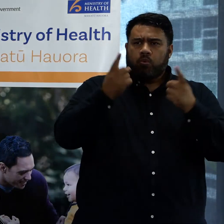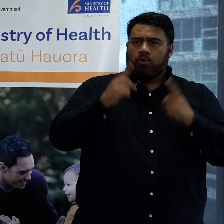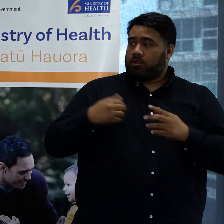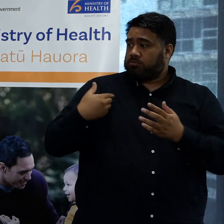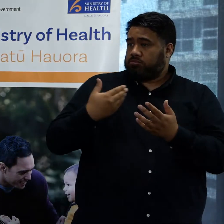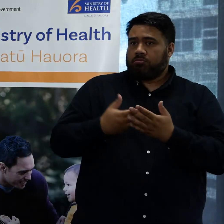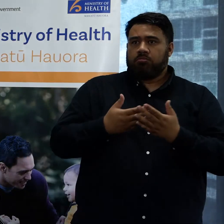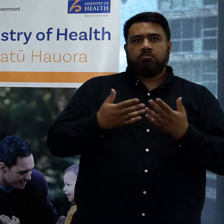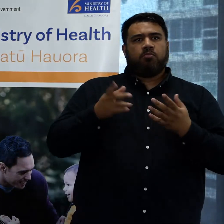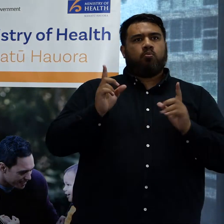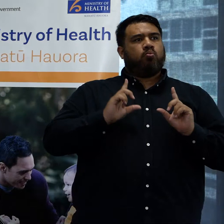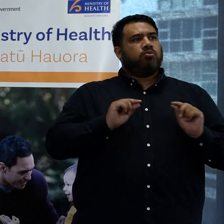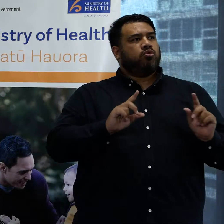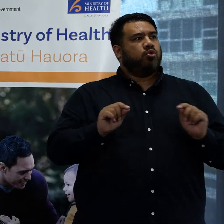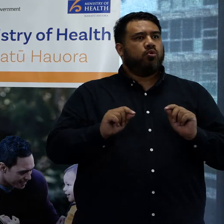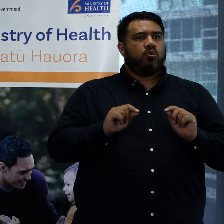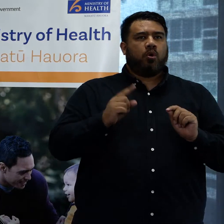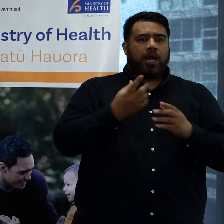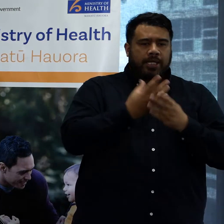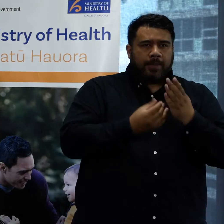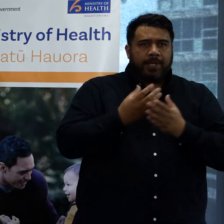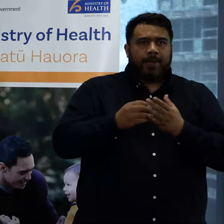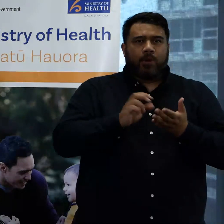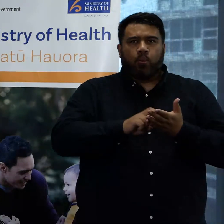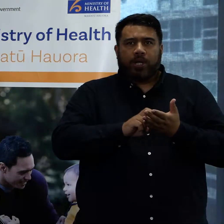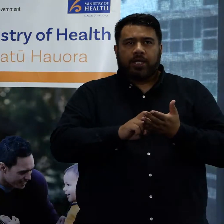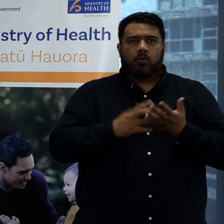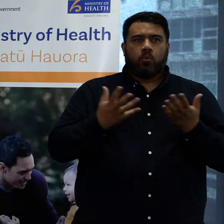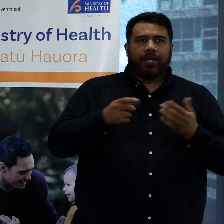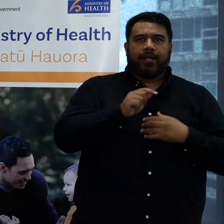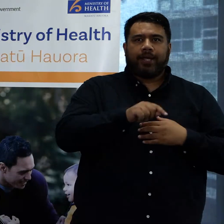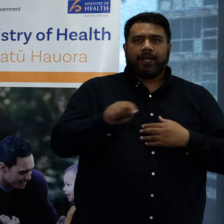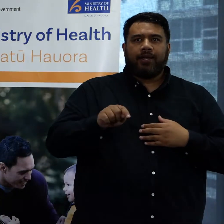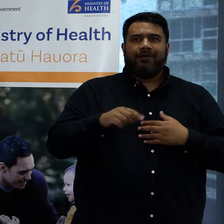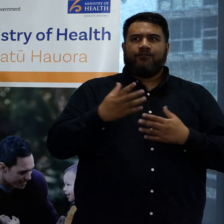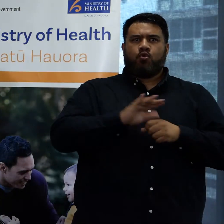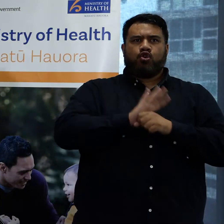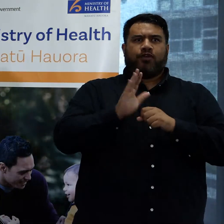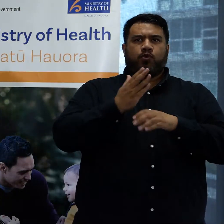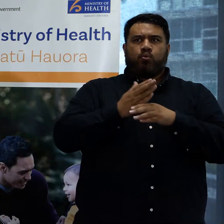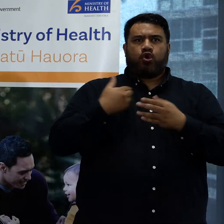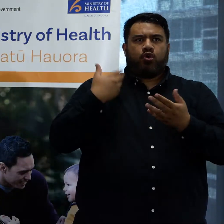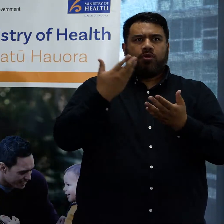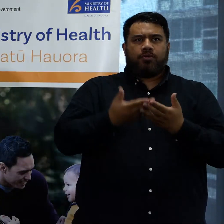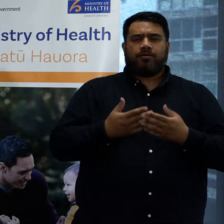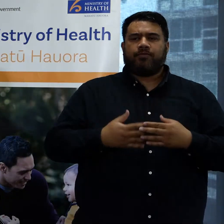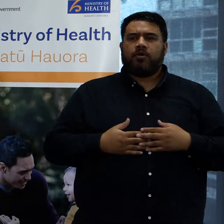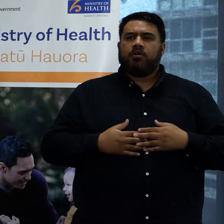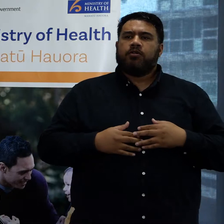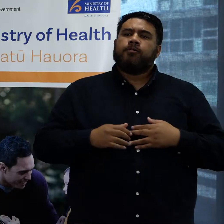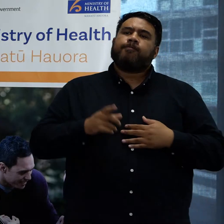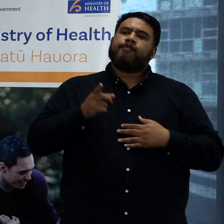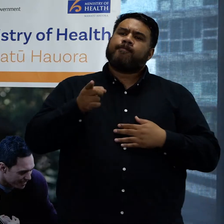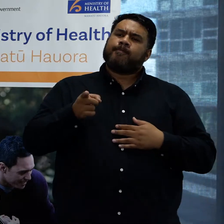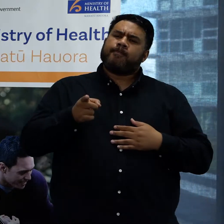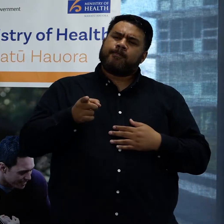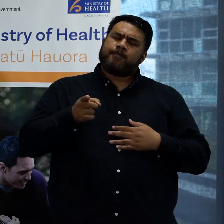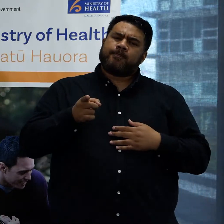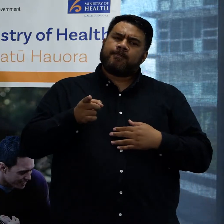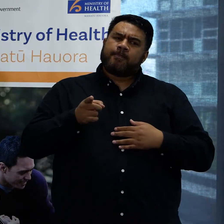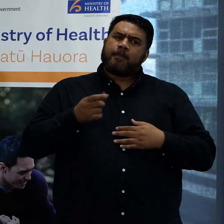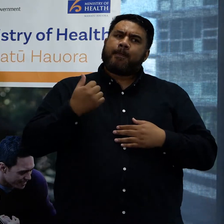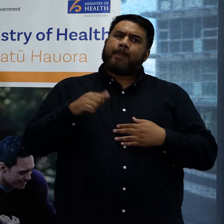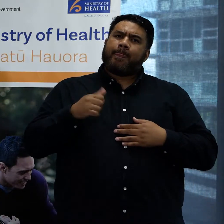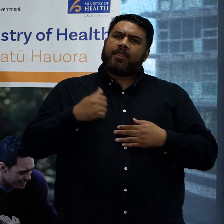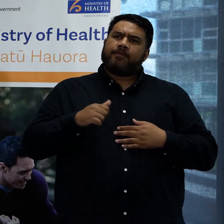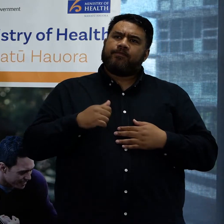any remaining weaknesses? Well, I want to echo the comment made by, well, actually, can I just pick up on your final comment there? I don't